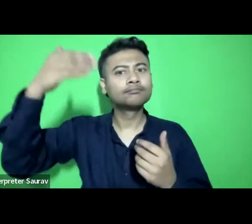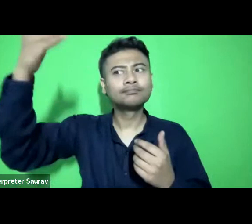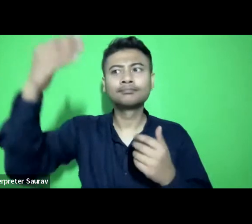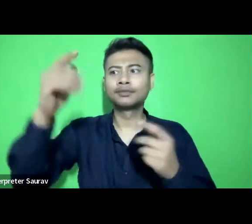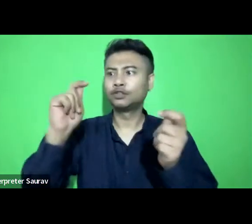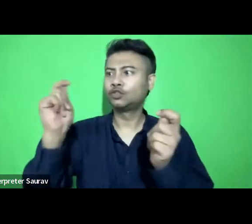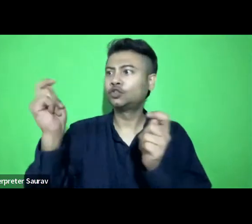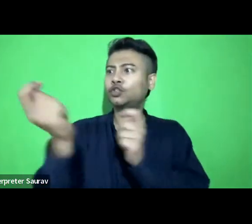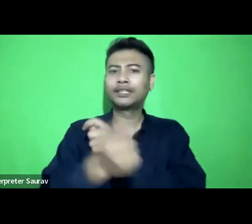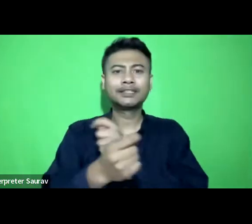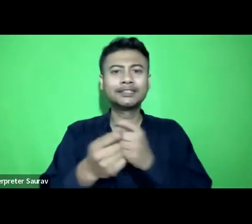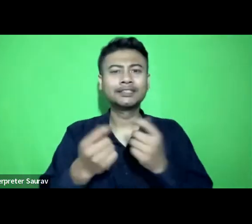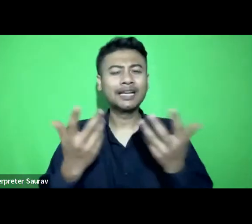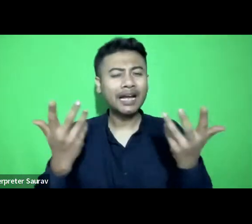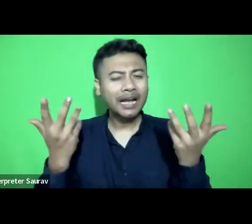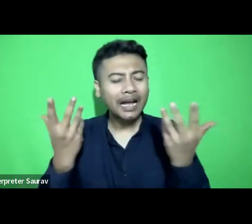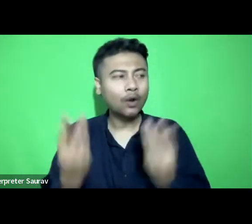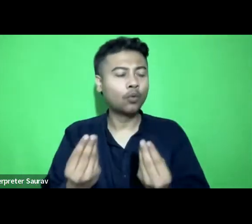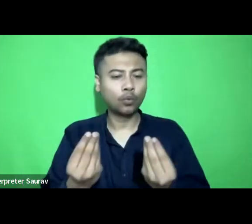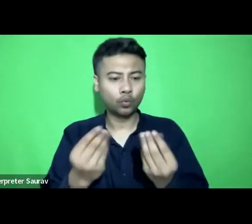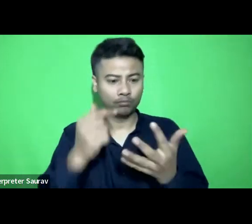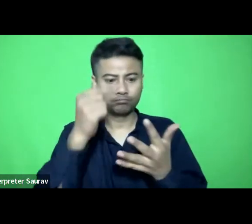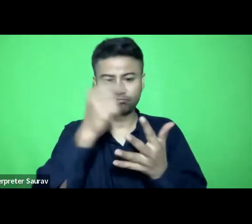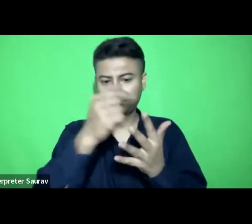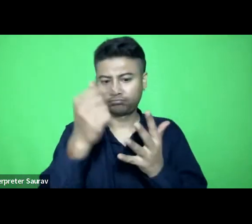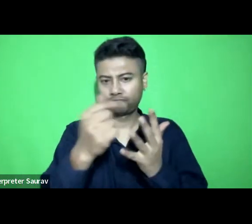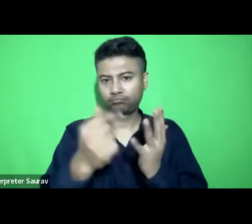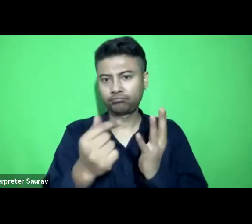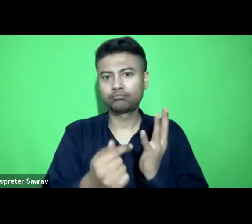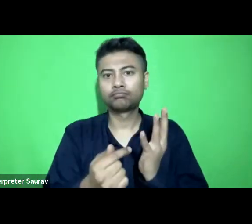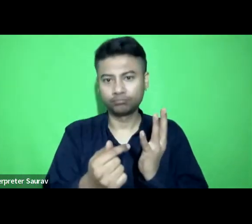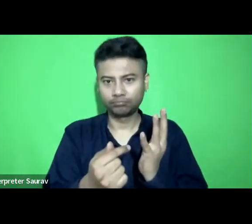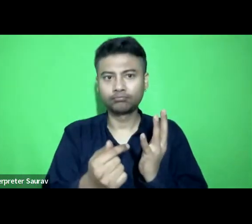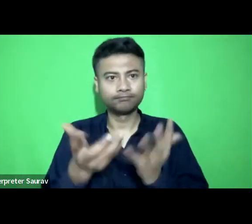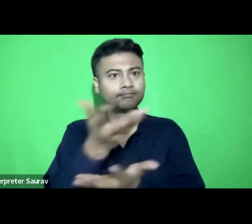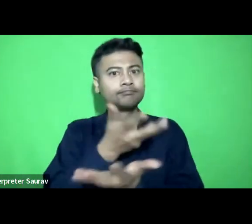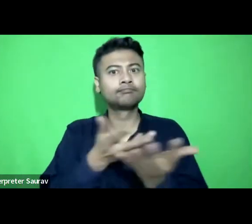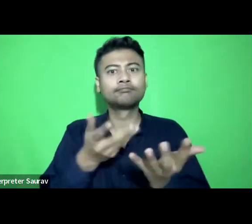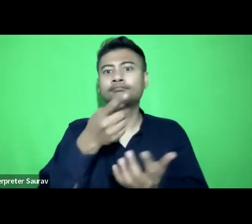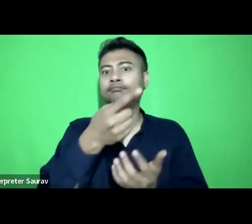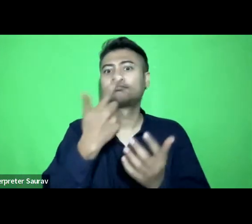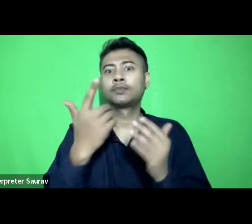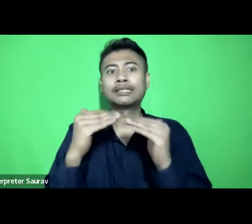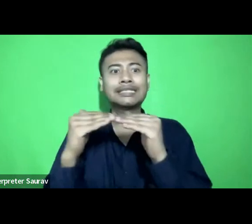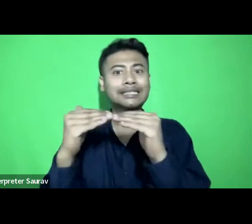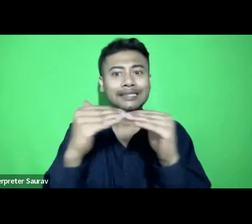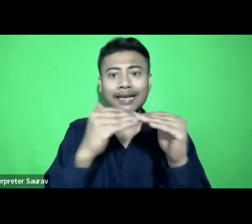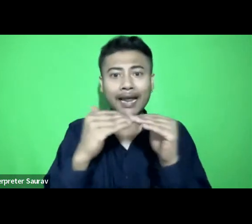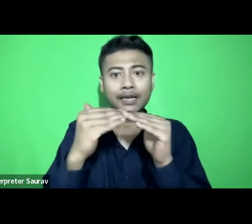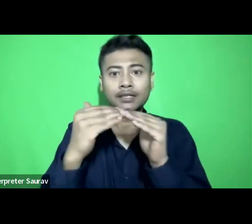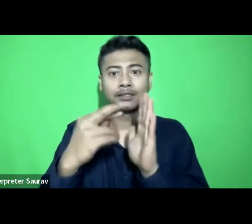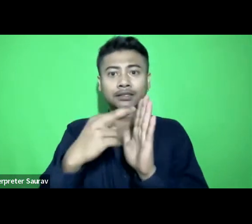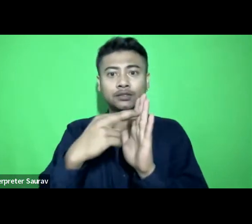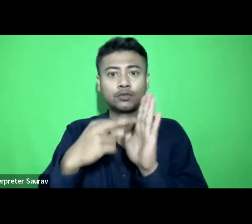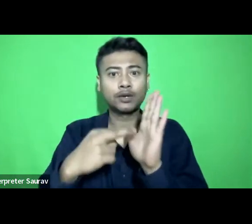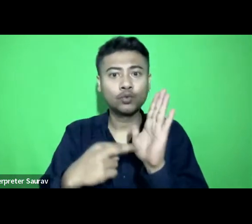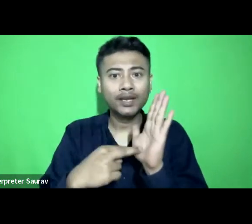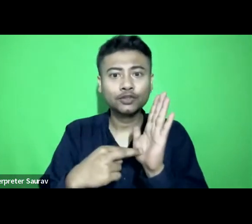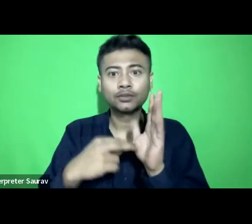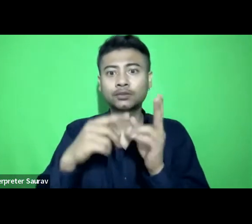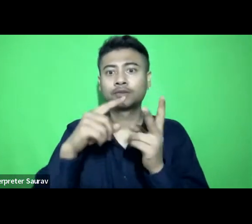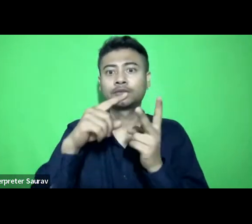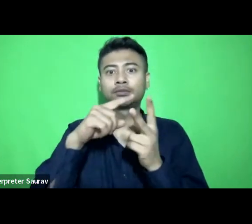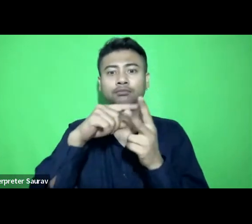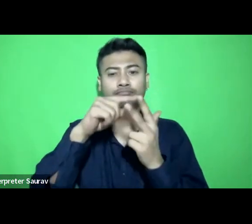change. Our panelists have covered areas around standards and regulations, and we have also through our discussion learned